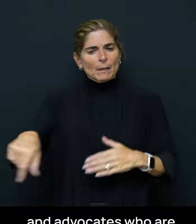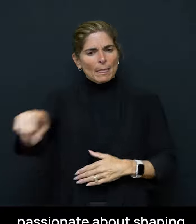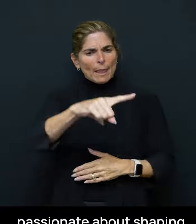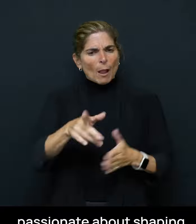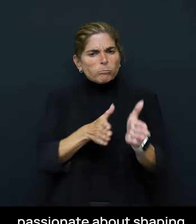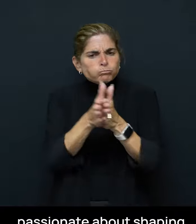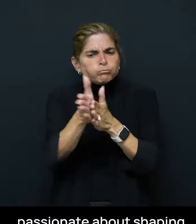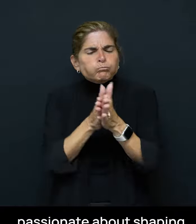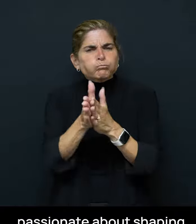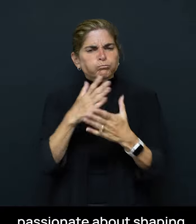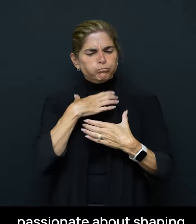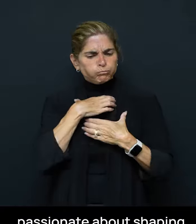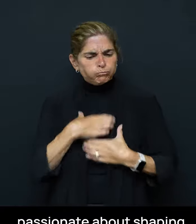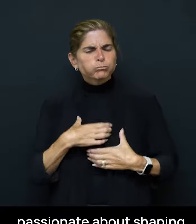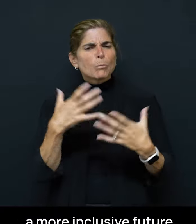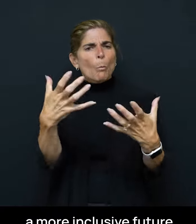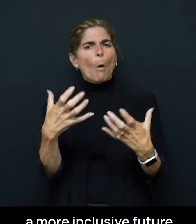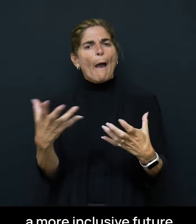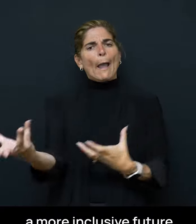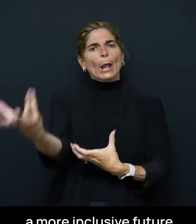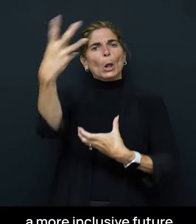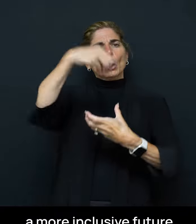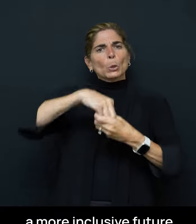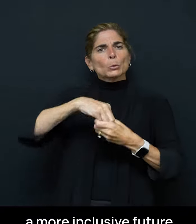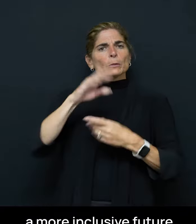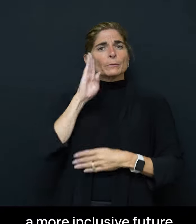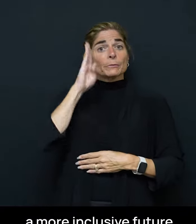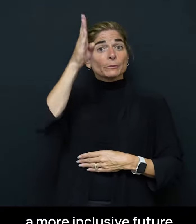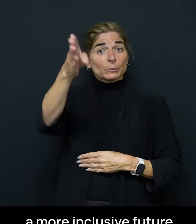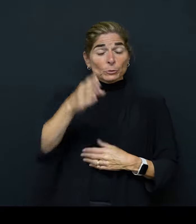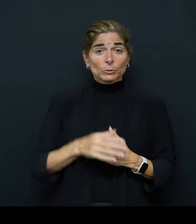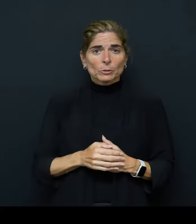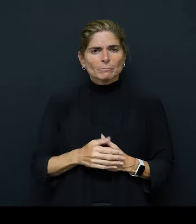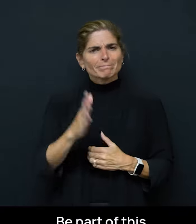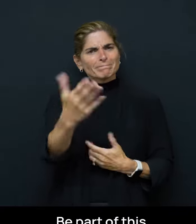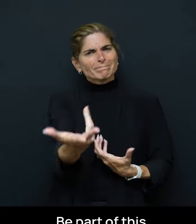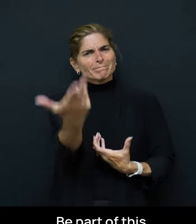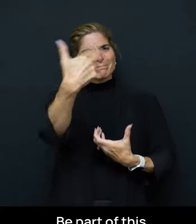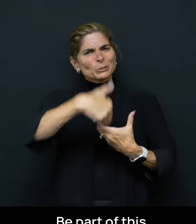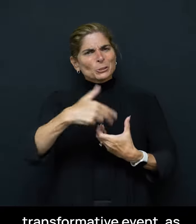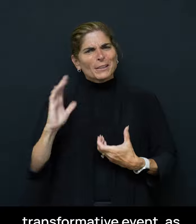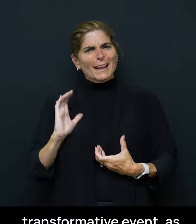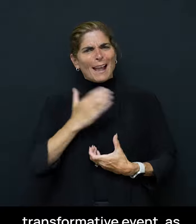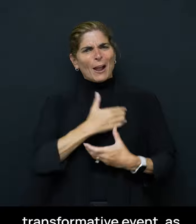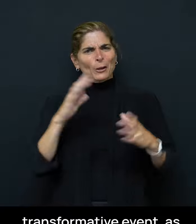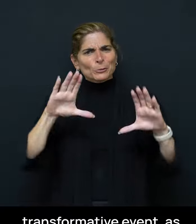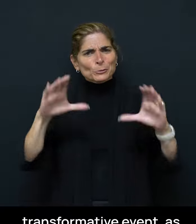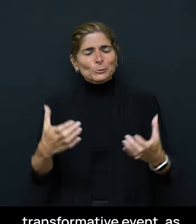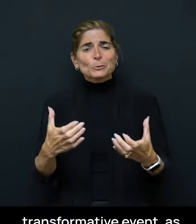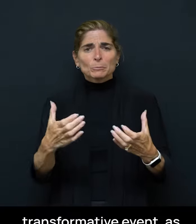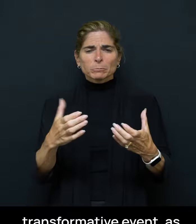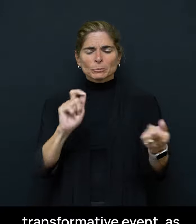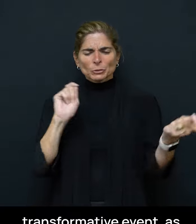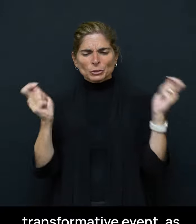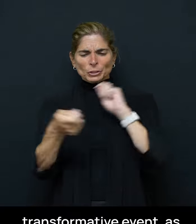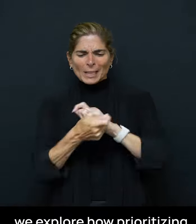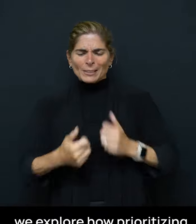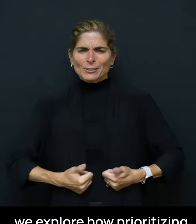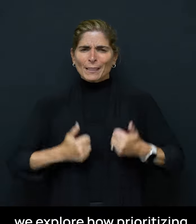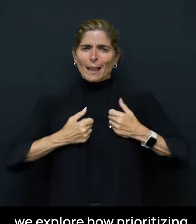are passionate about shaping a more inclusive future. Be part of this transformative event as we explore